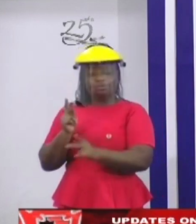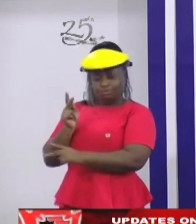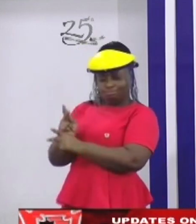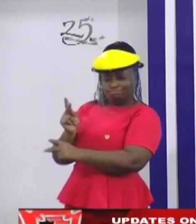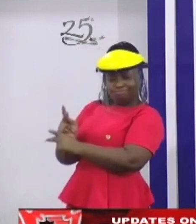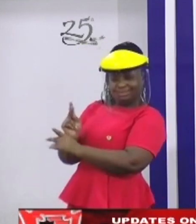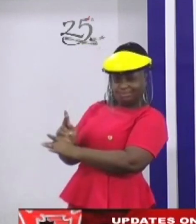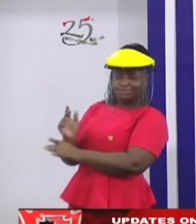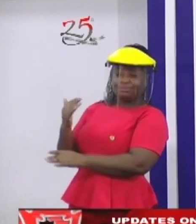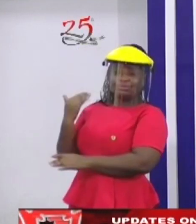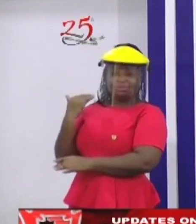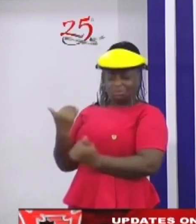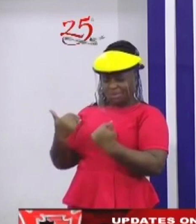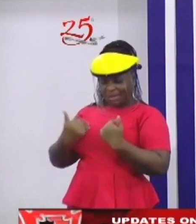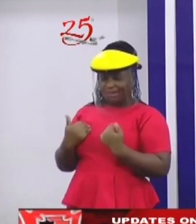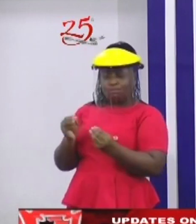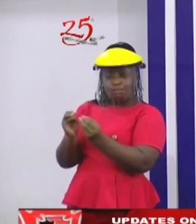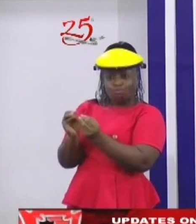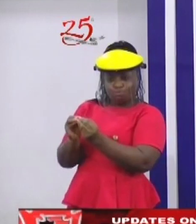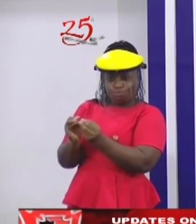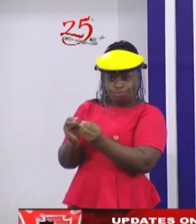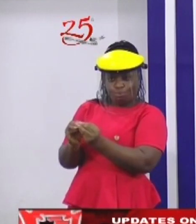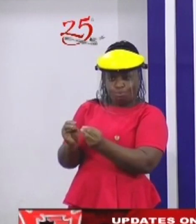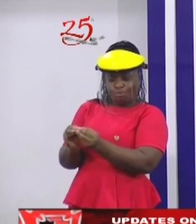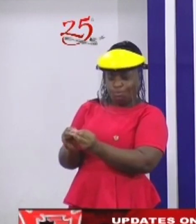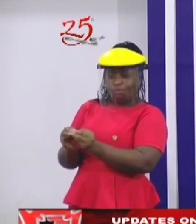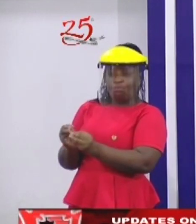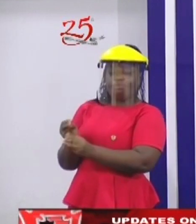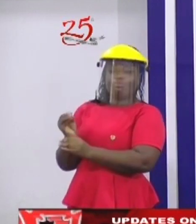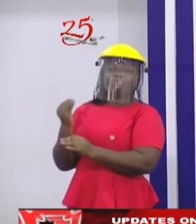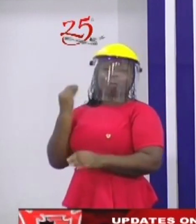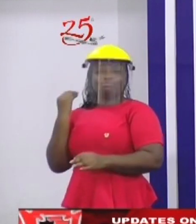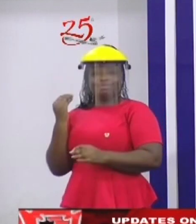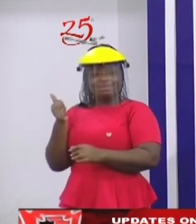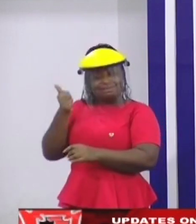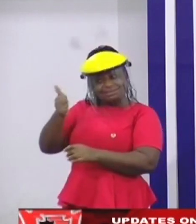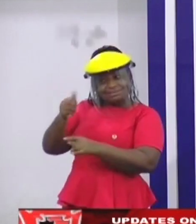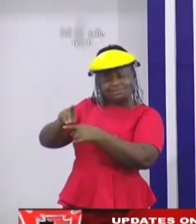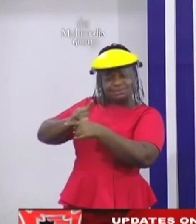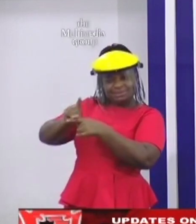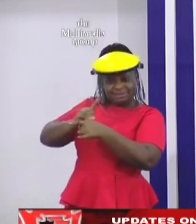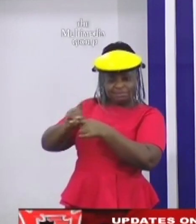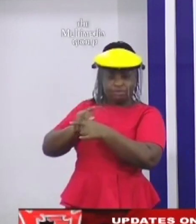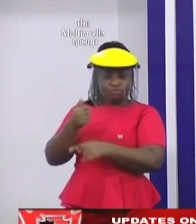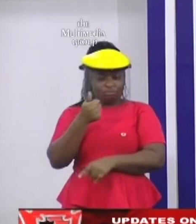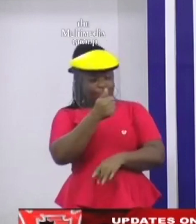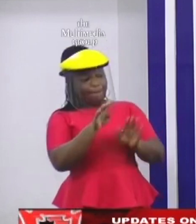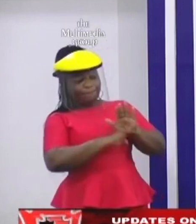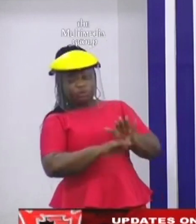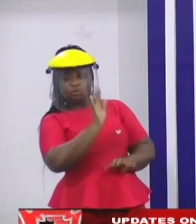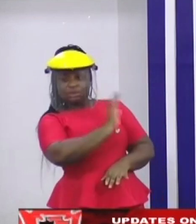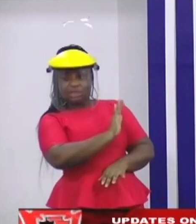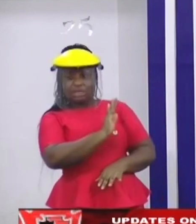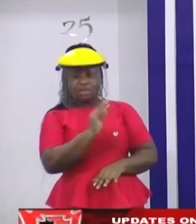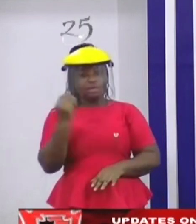and you have the space and discipline to self-isolate based on our own judgment that we do, not just